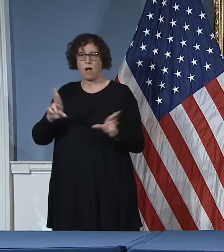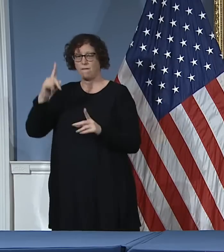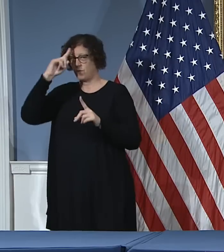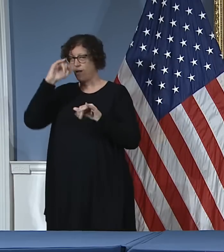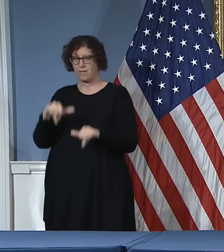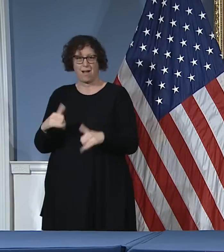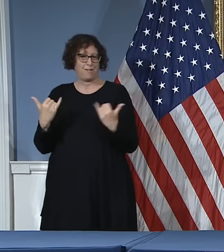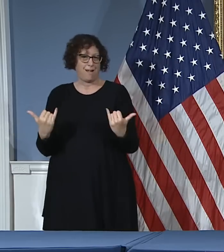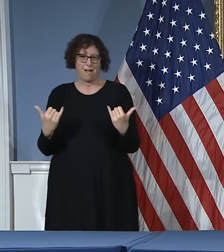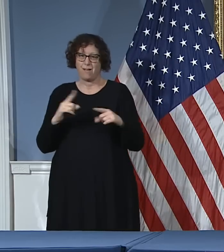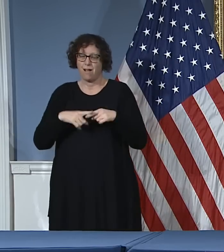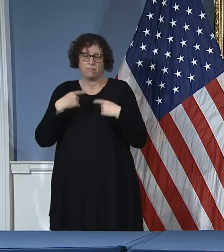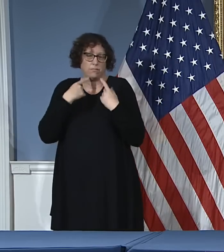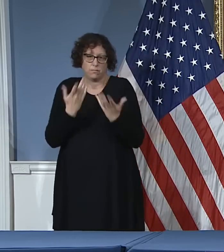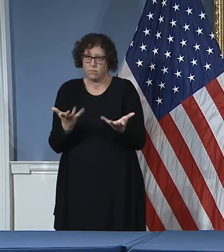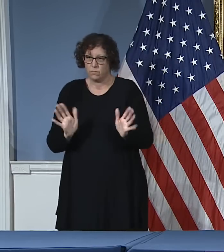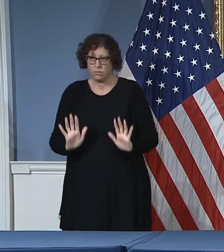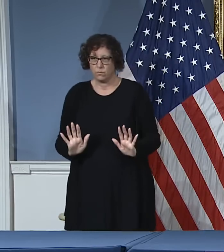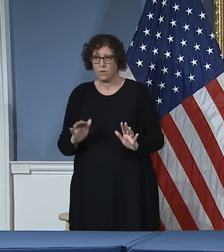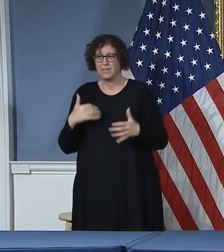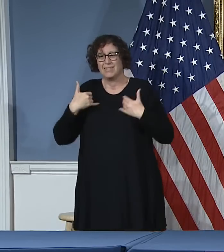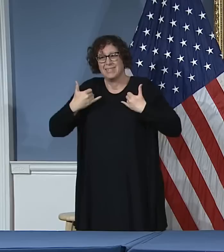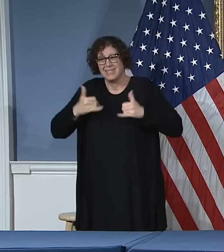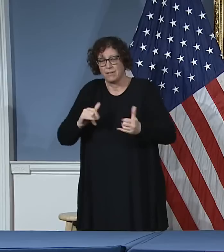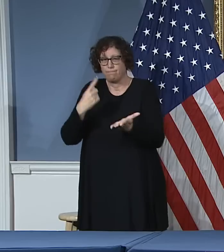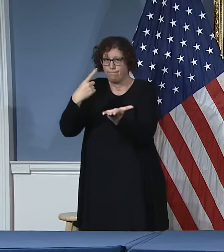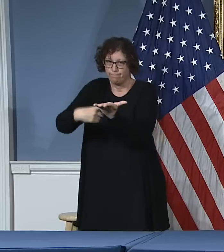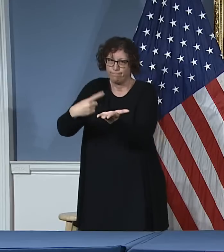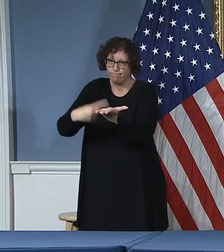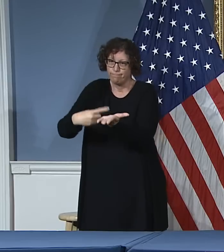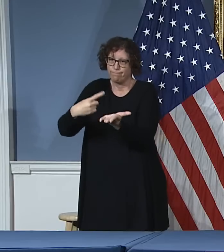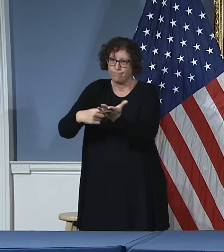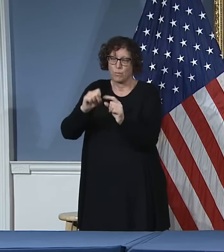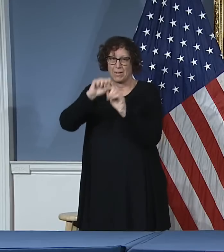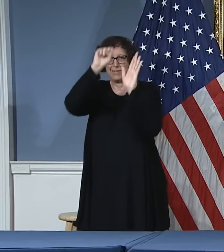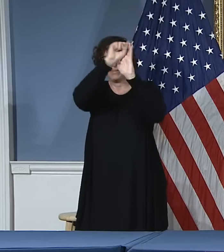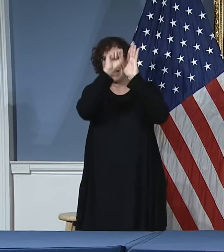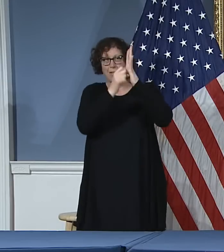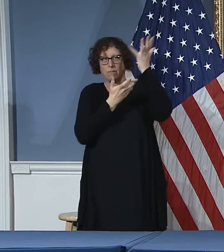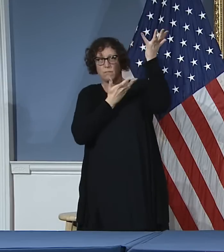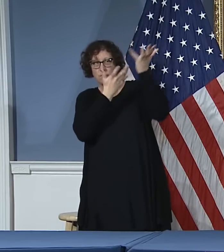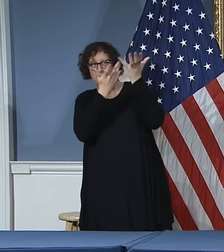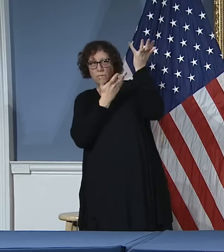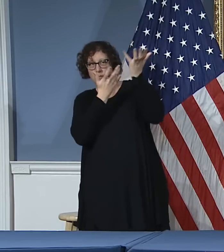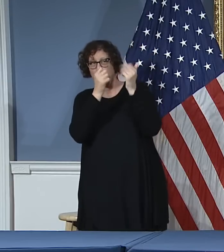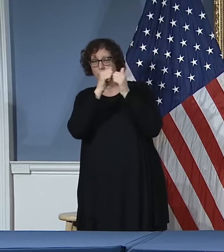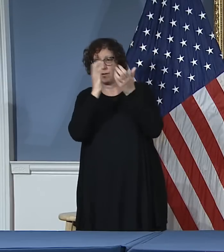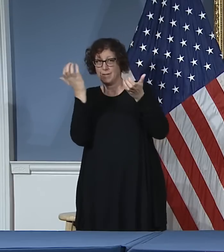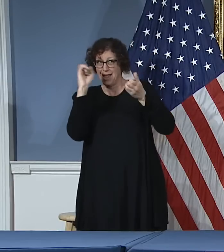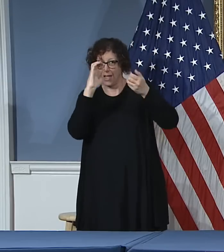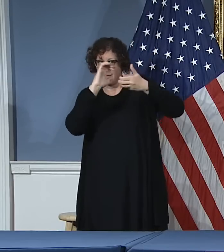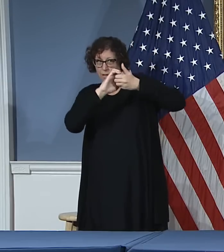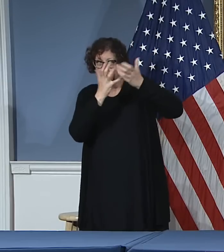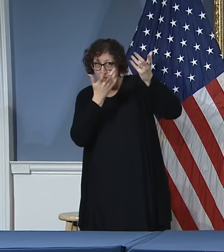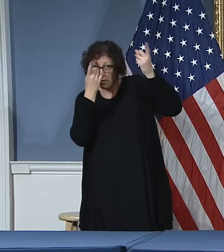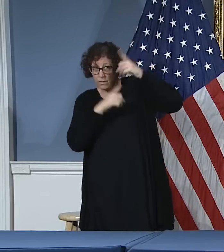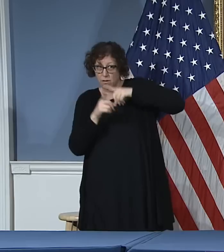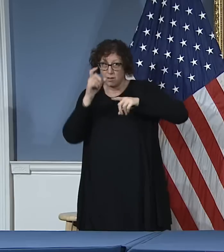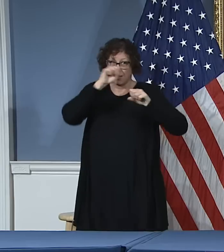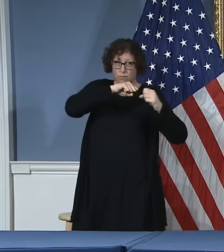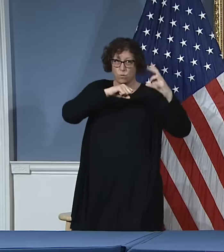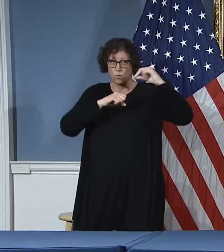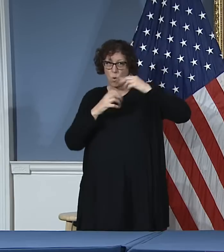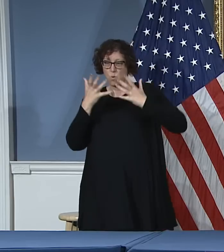So I want to be really careful in a crisis that an idea is out there. If an idea is out there that I think is